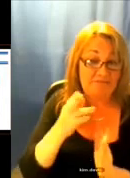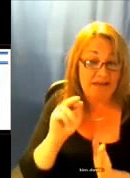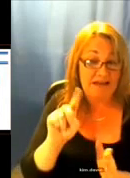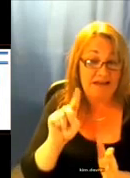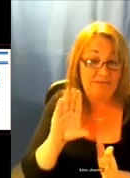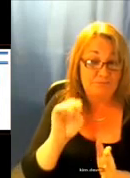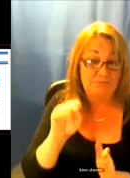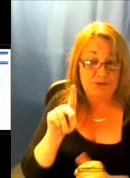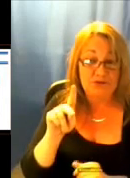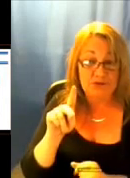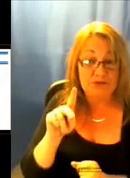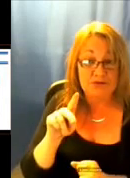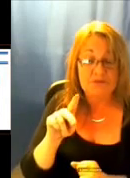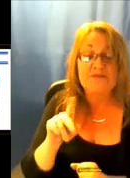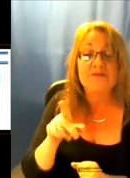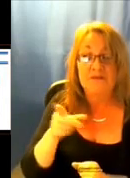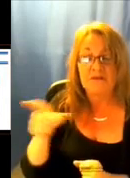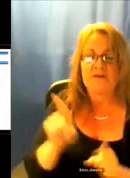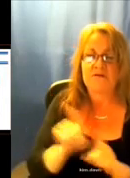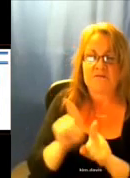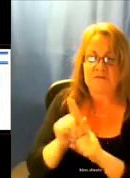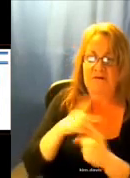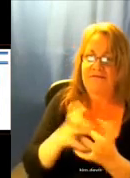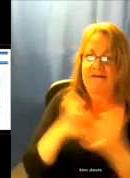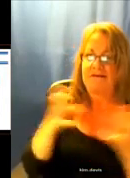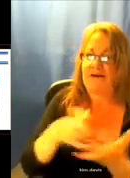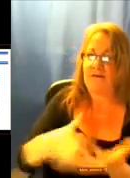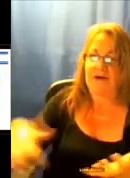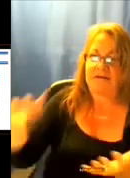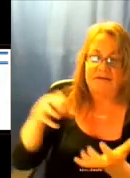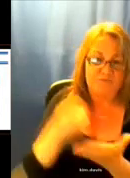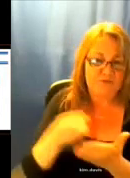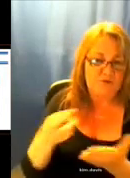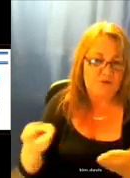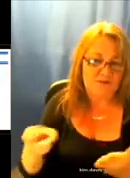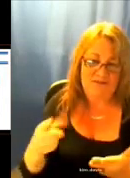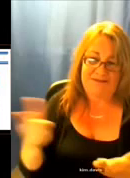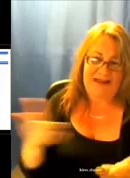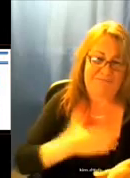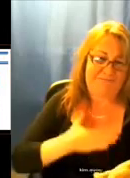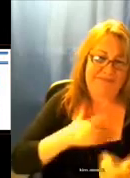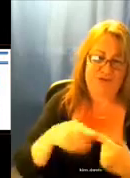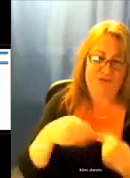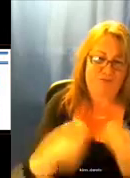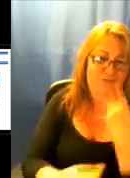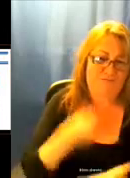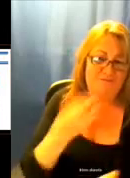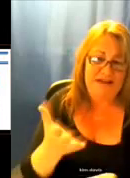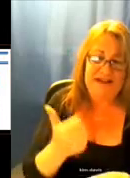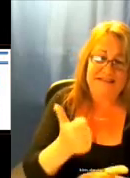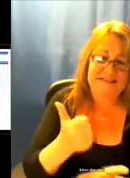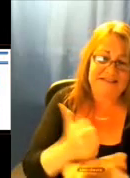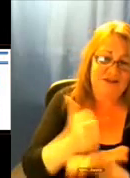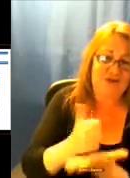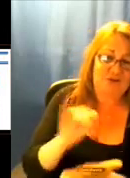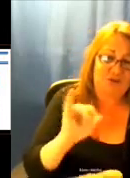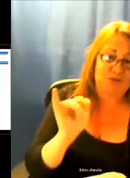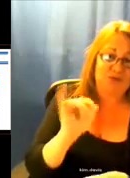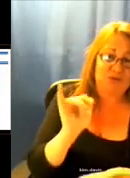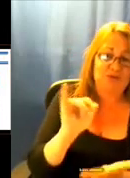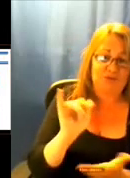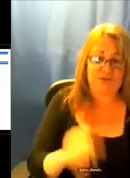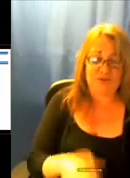Nebraska also can be included within, they were included within the handbook development, and they have a wealth of resources